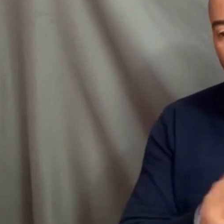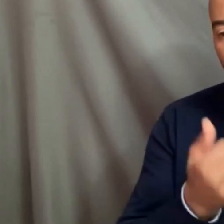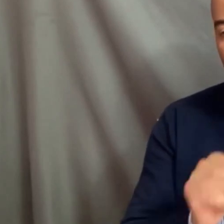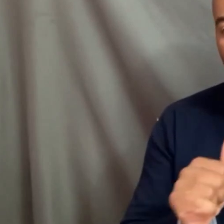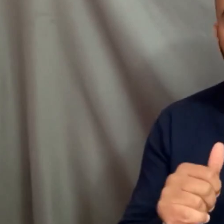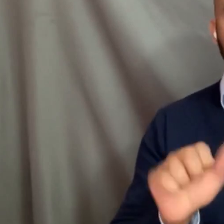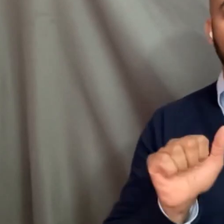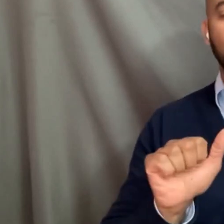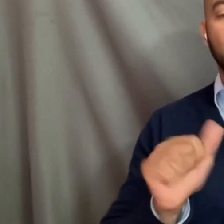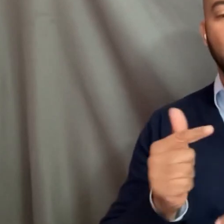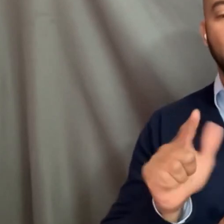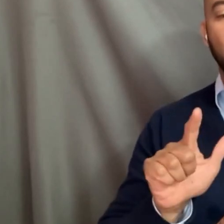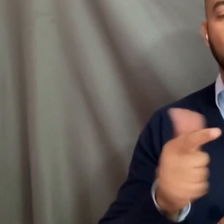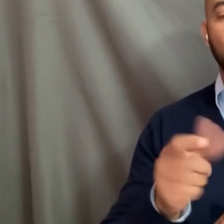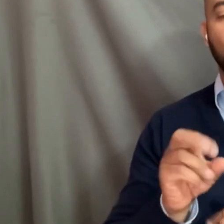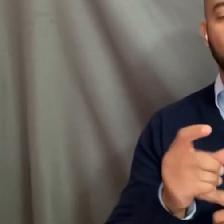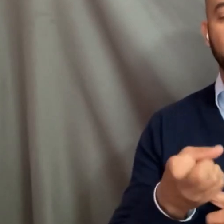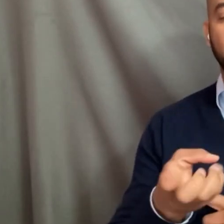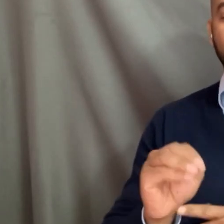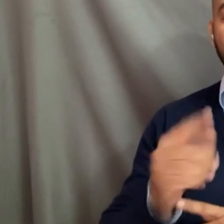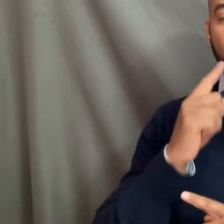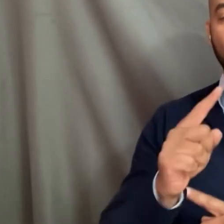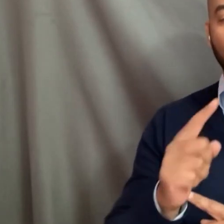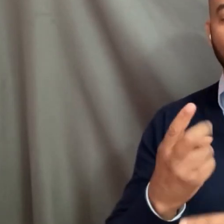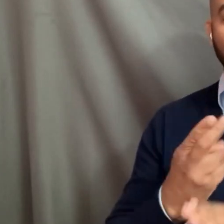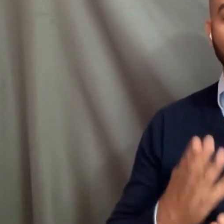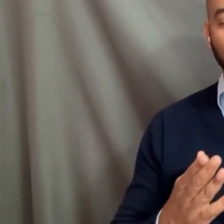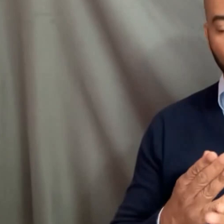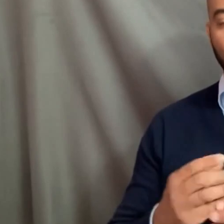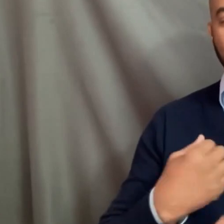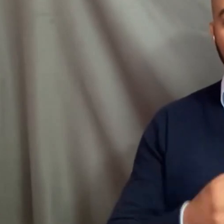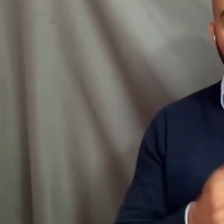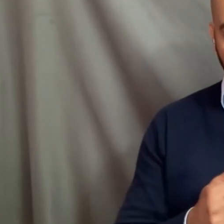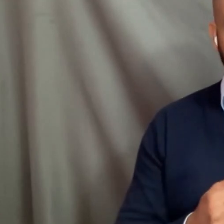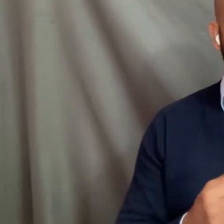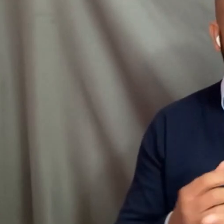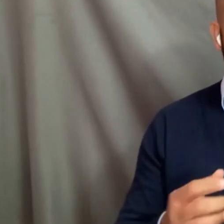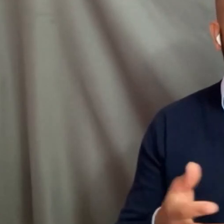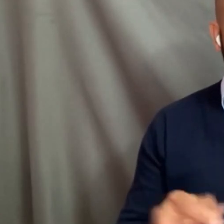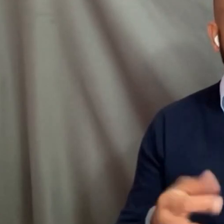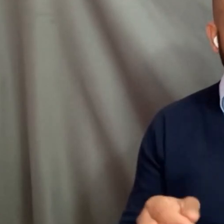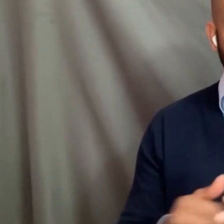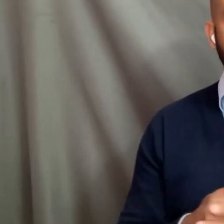existing algorithms for review imagery for user-generated content. And so that's how